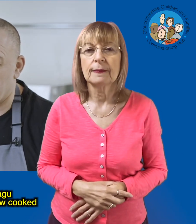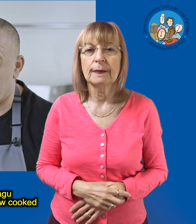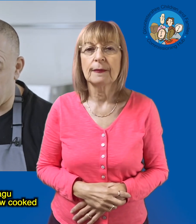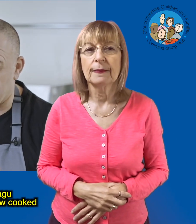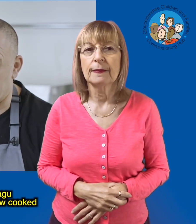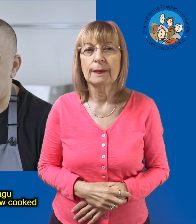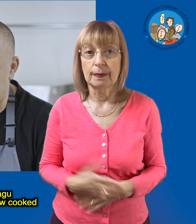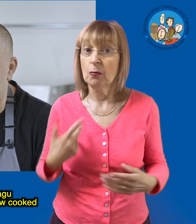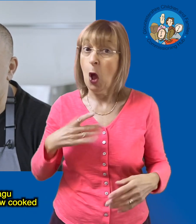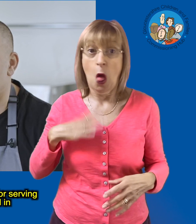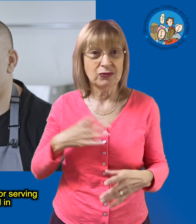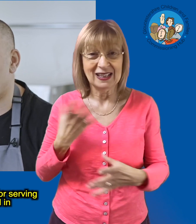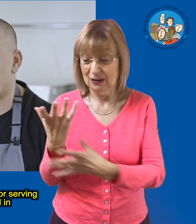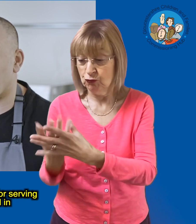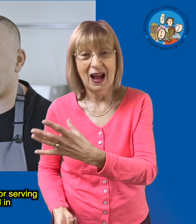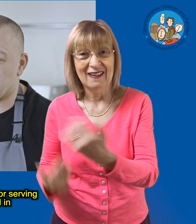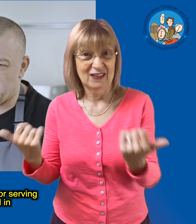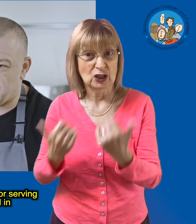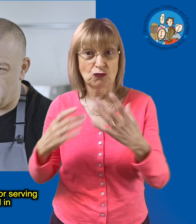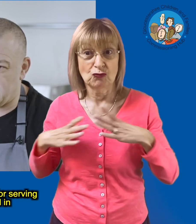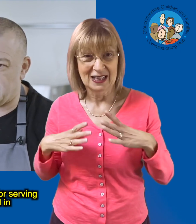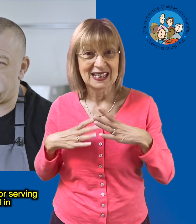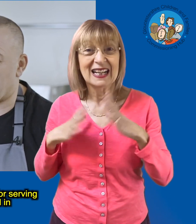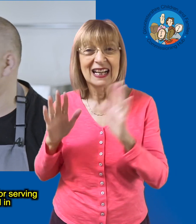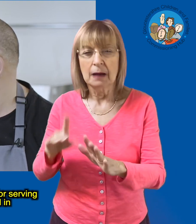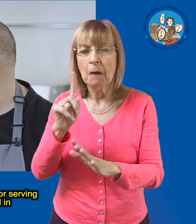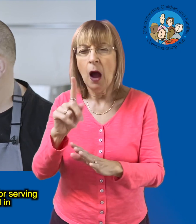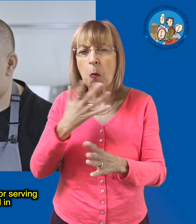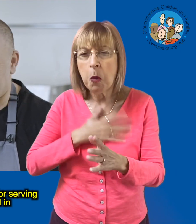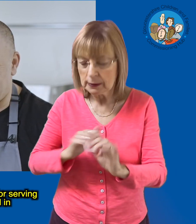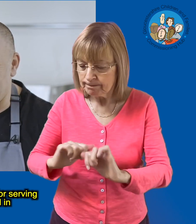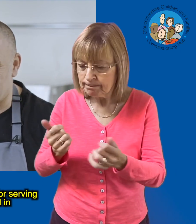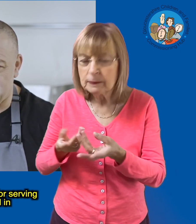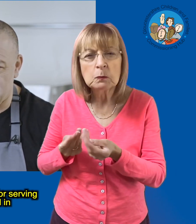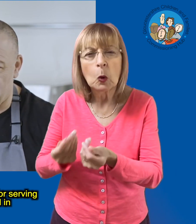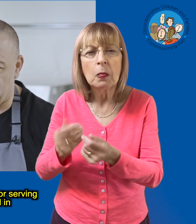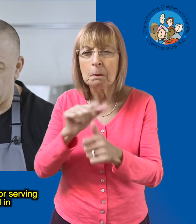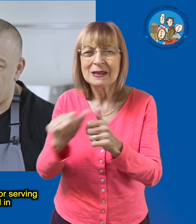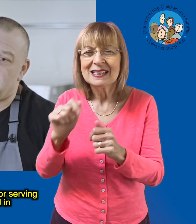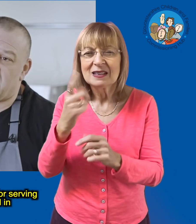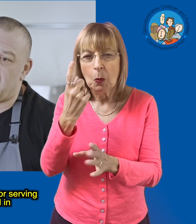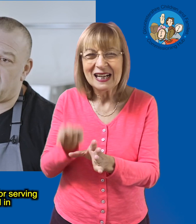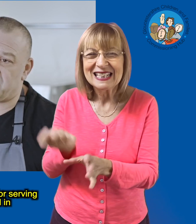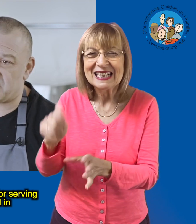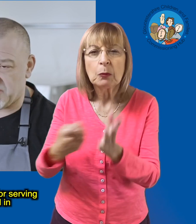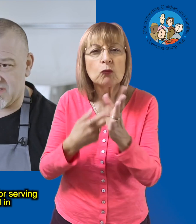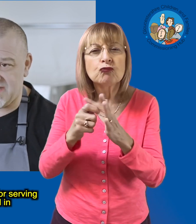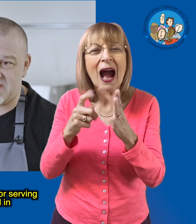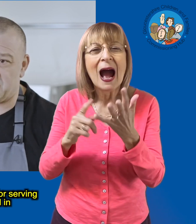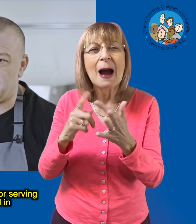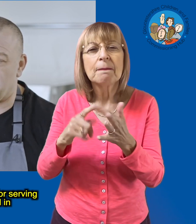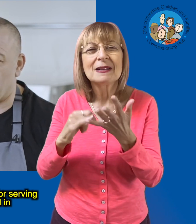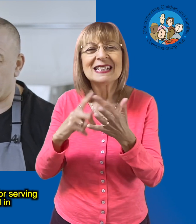cooked as in the spaghetti. I've already drained it, and just to make it easier for serving, I've just put